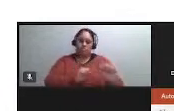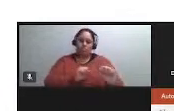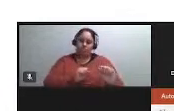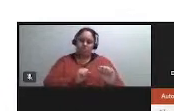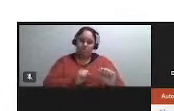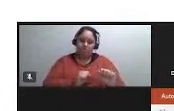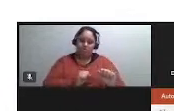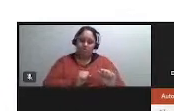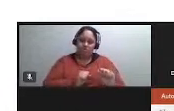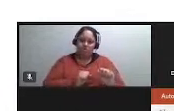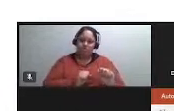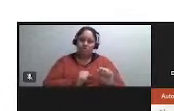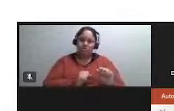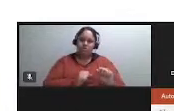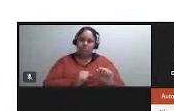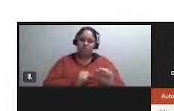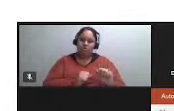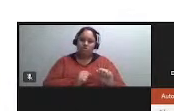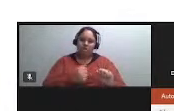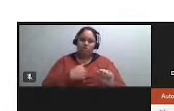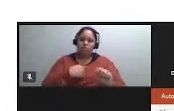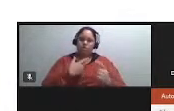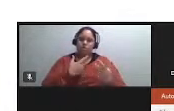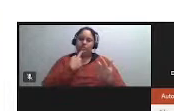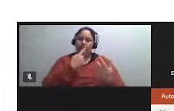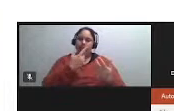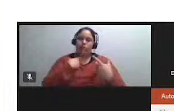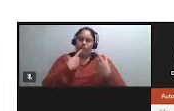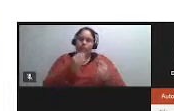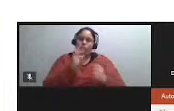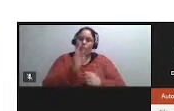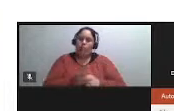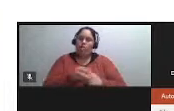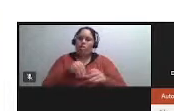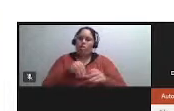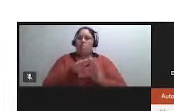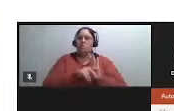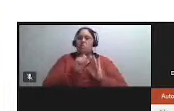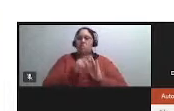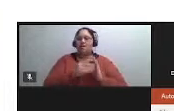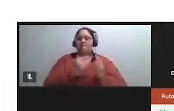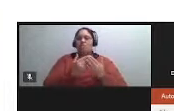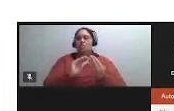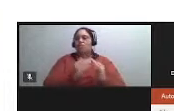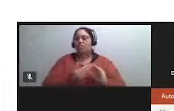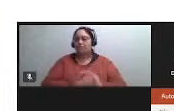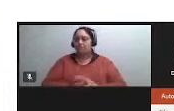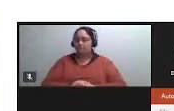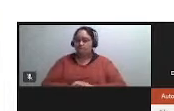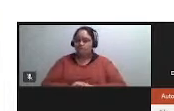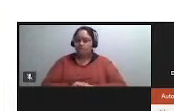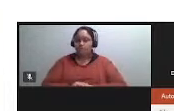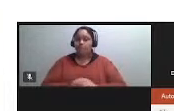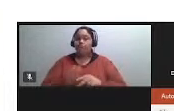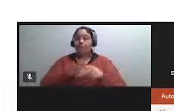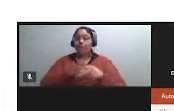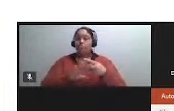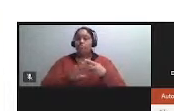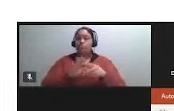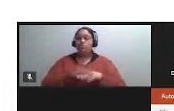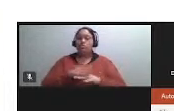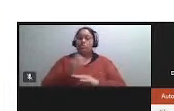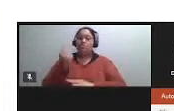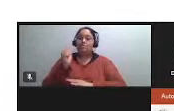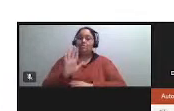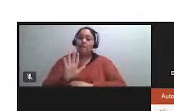expectations that we created with the Chetanati program to our communities. Another one on